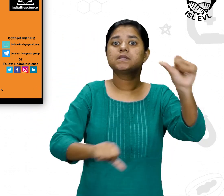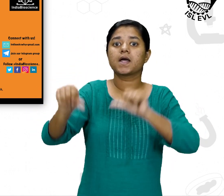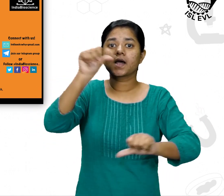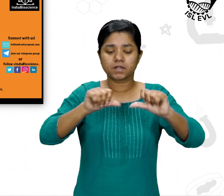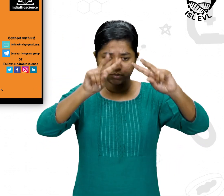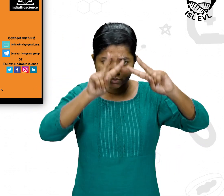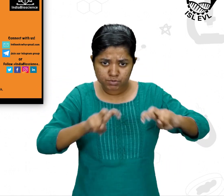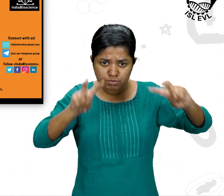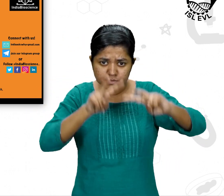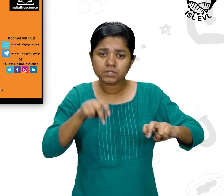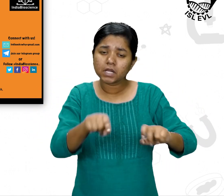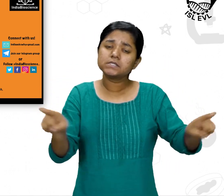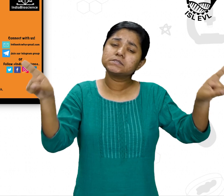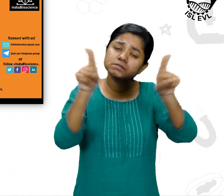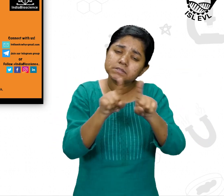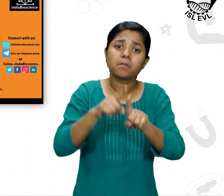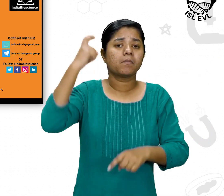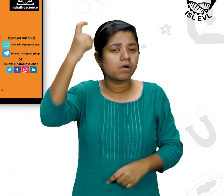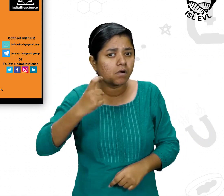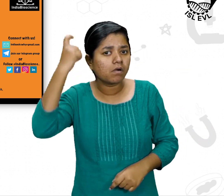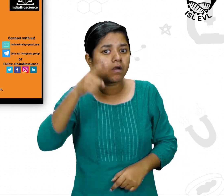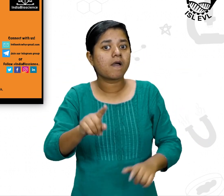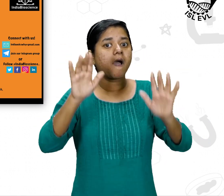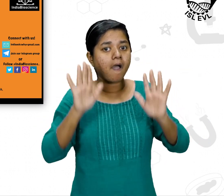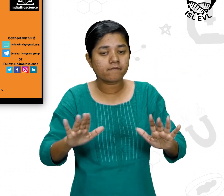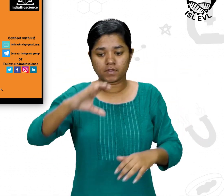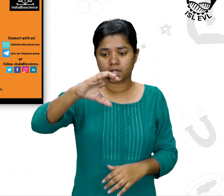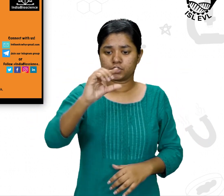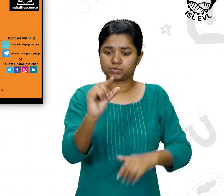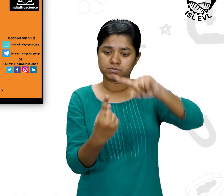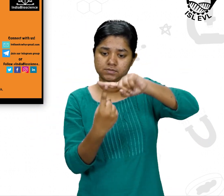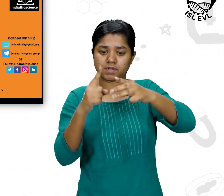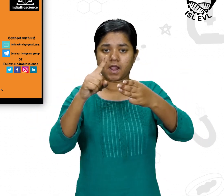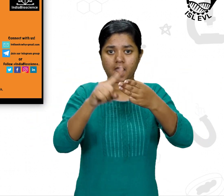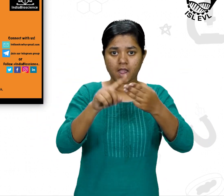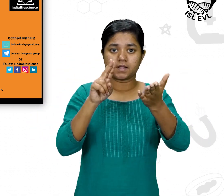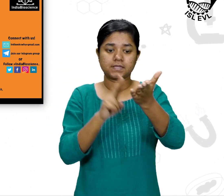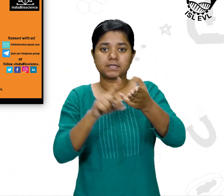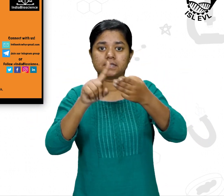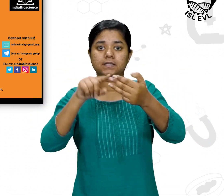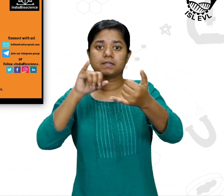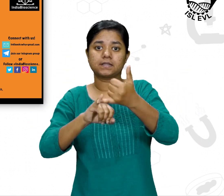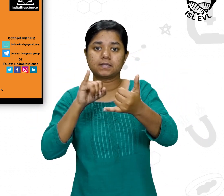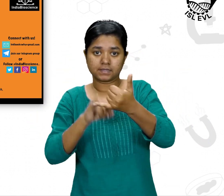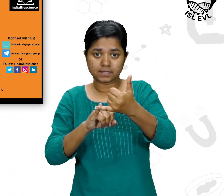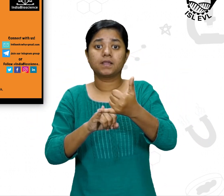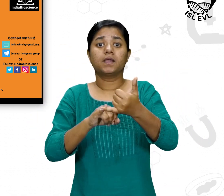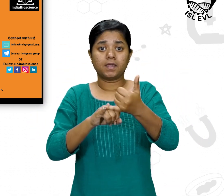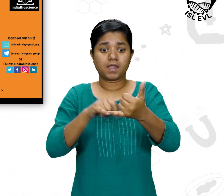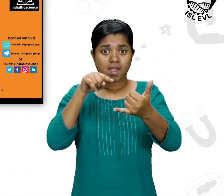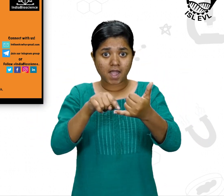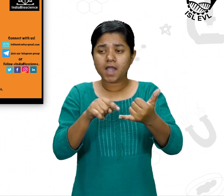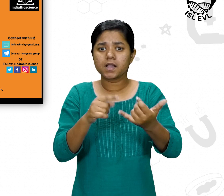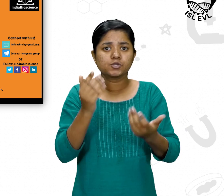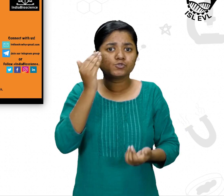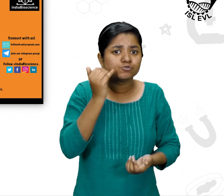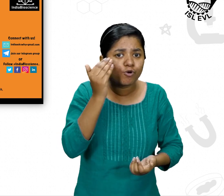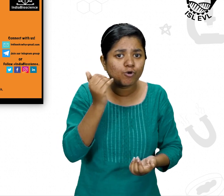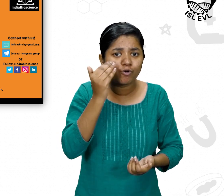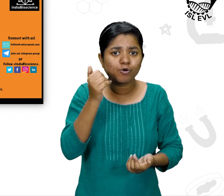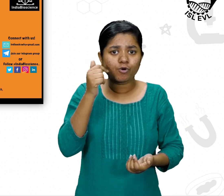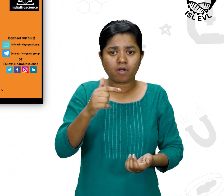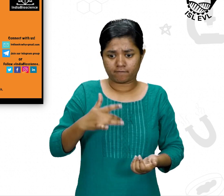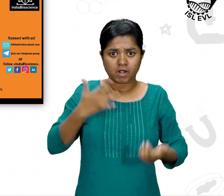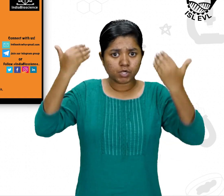They researched a ton about cuteness. Scientists say that cuteness is how we think of babies. It seems like the answer to your question,